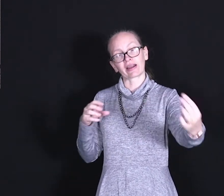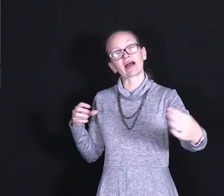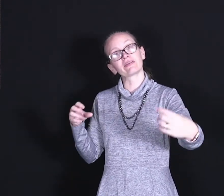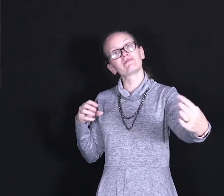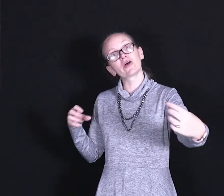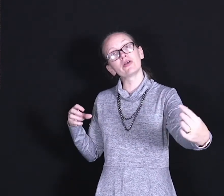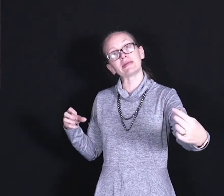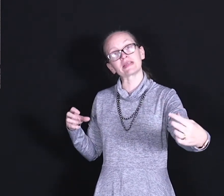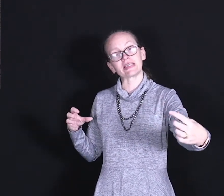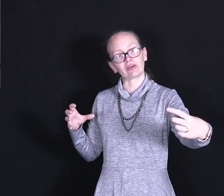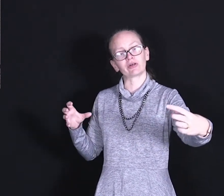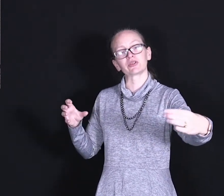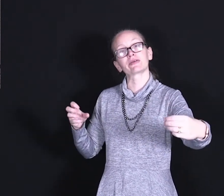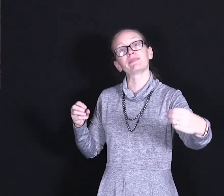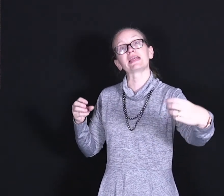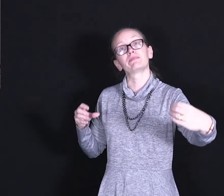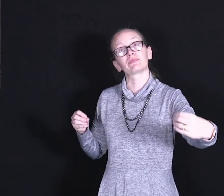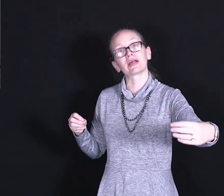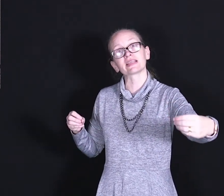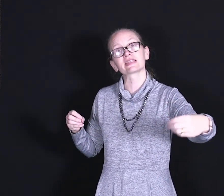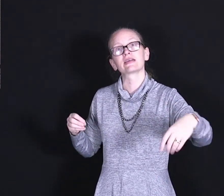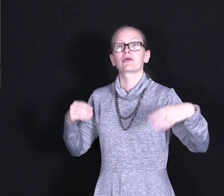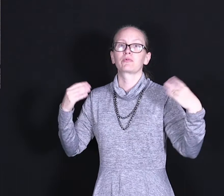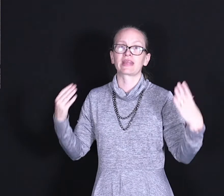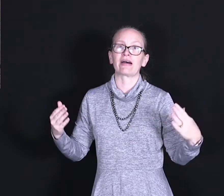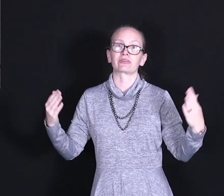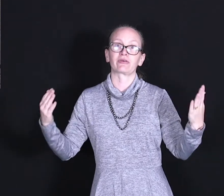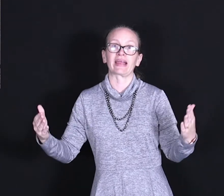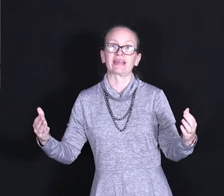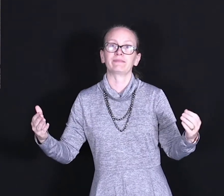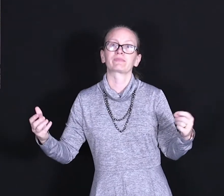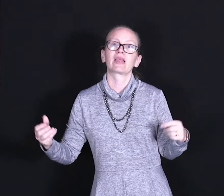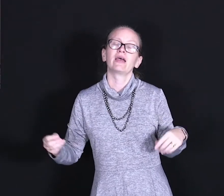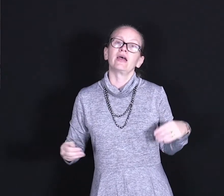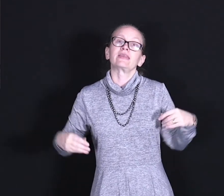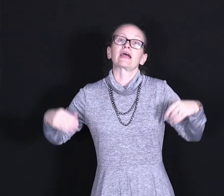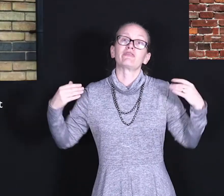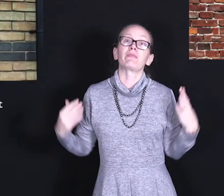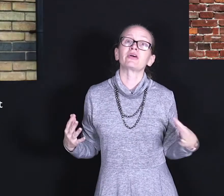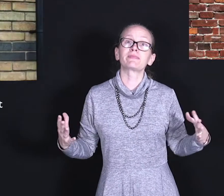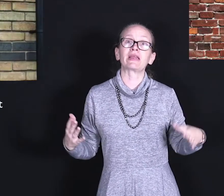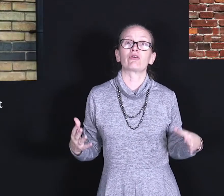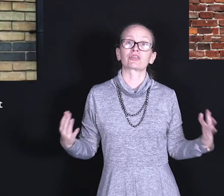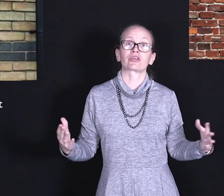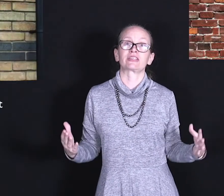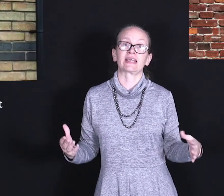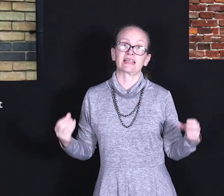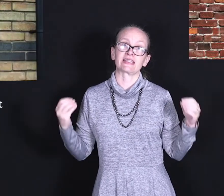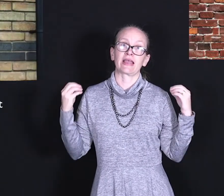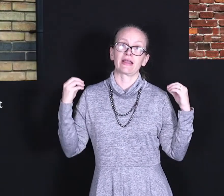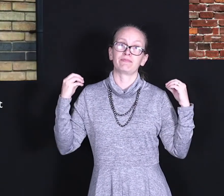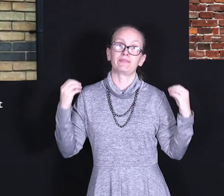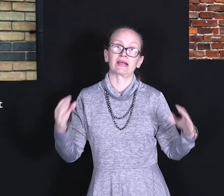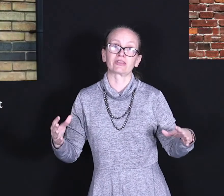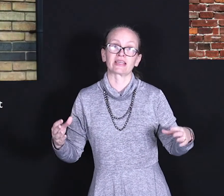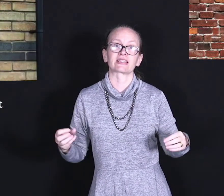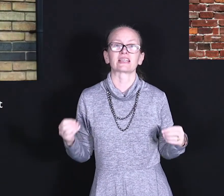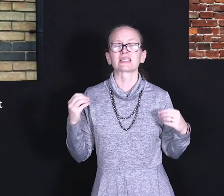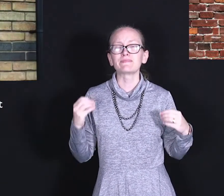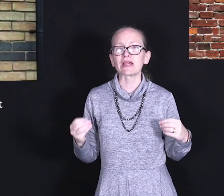kind of foamy material which can be compressed without cracking. Now, you've possibly also seen this in buildings, especially